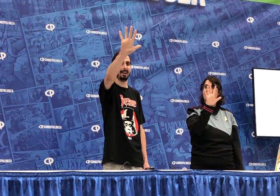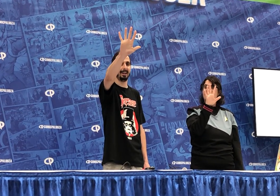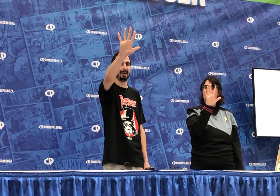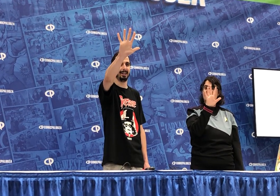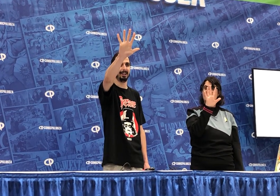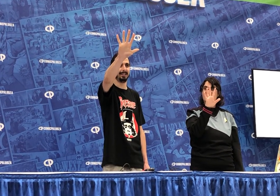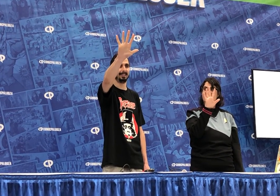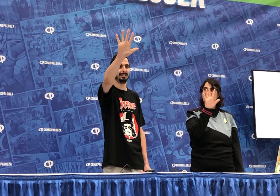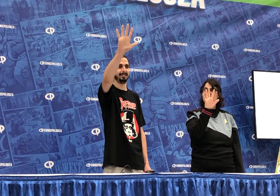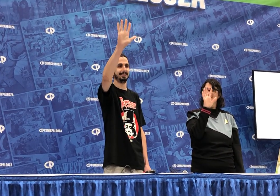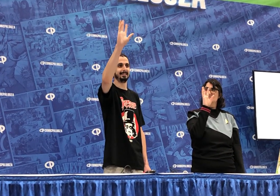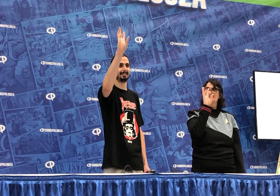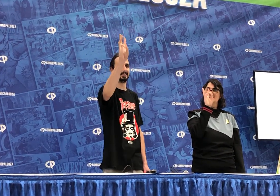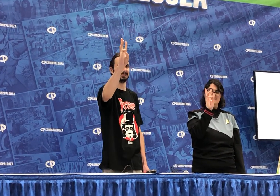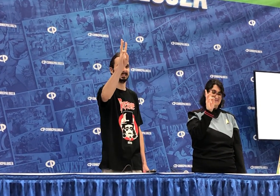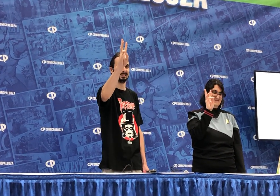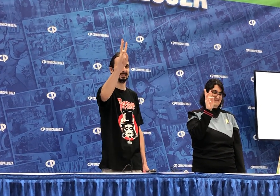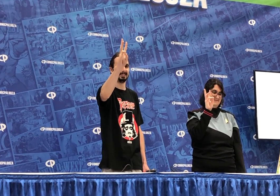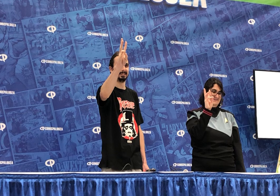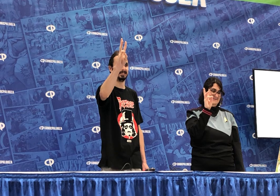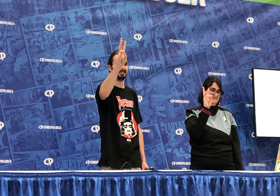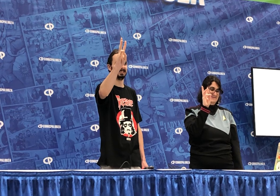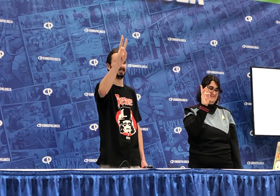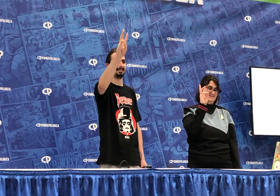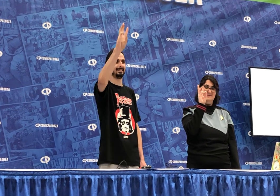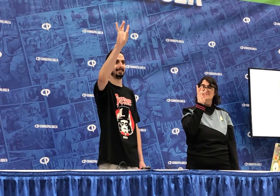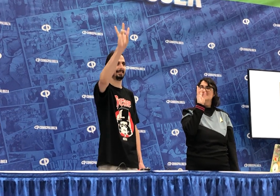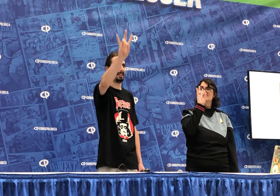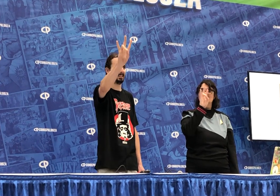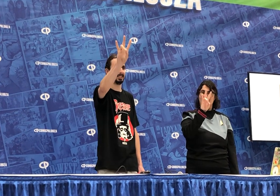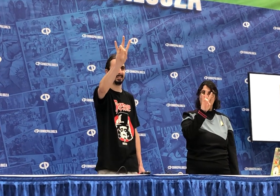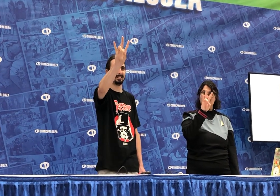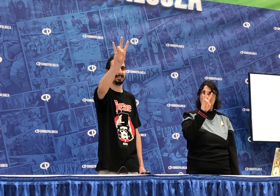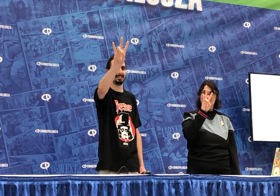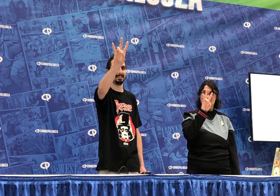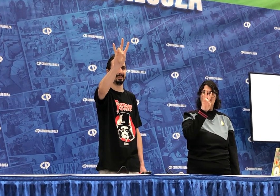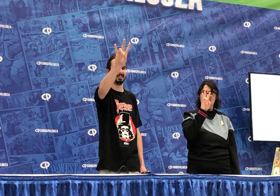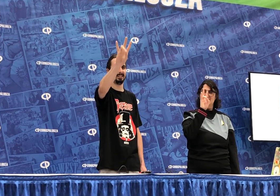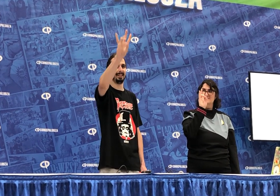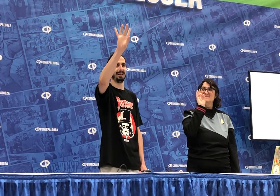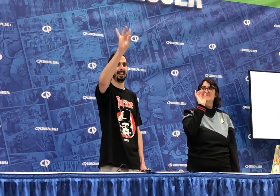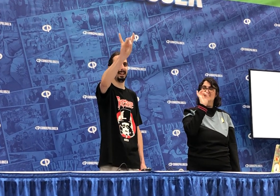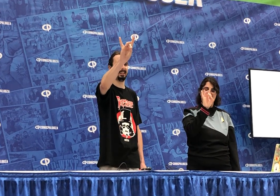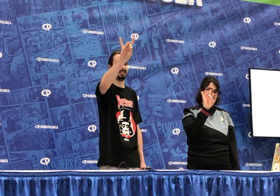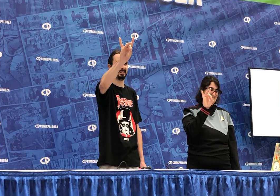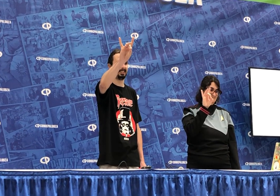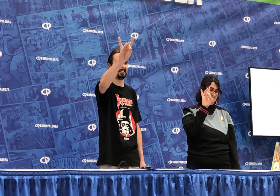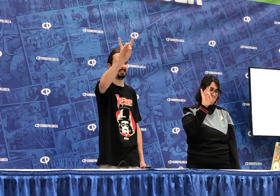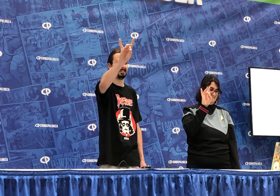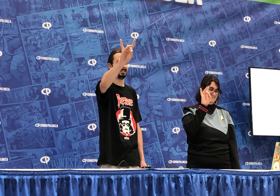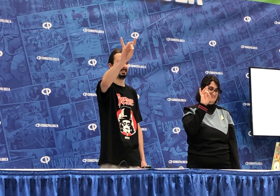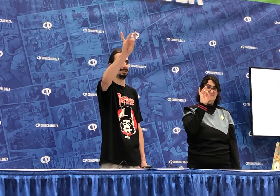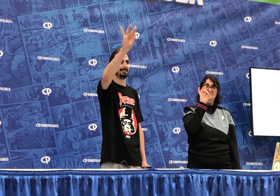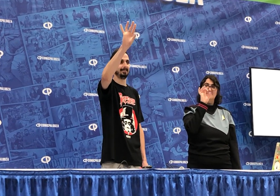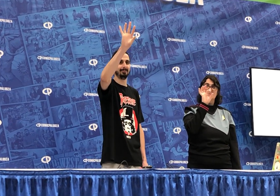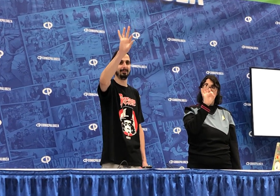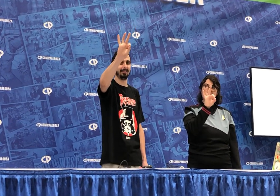5, 6, 7, 8,